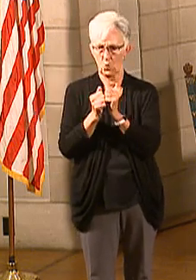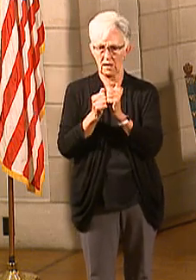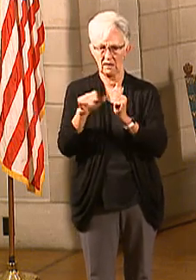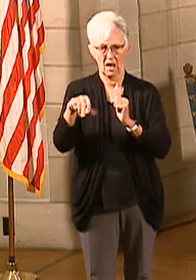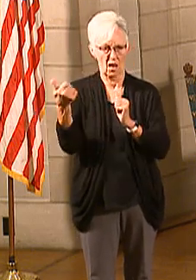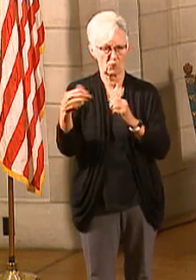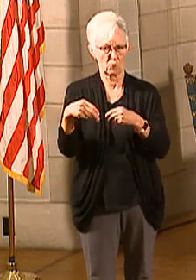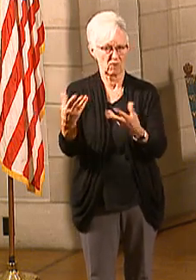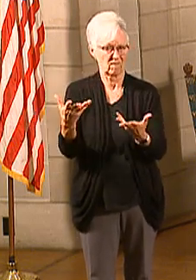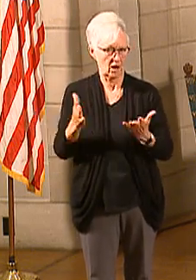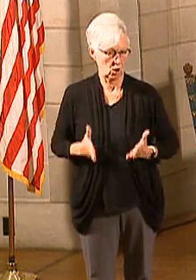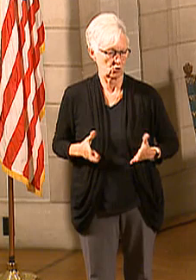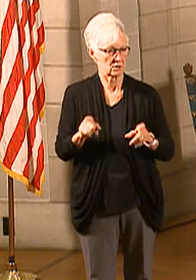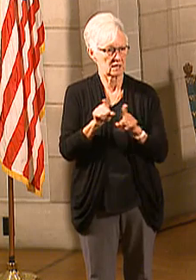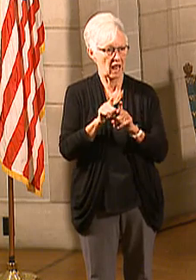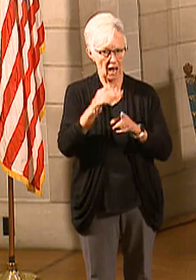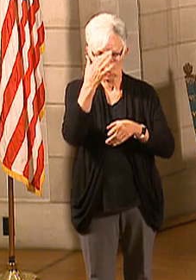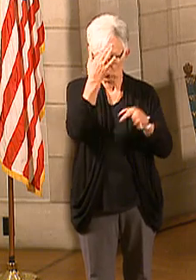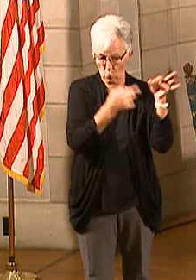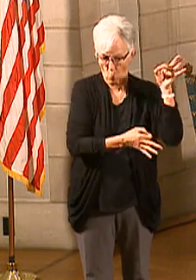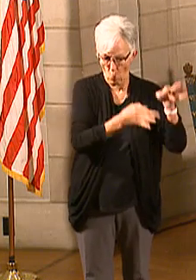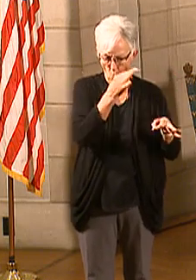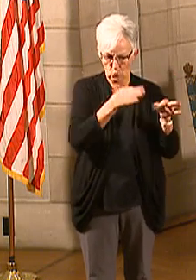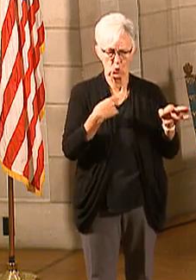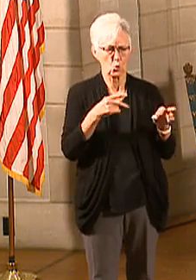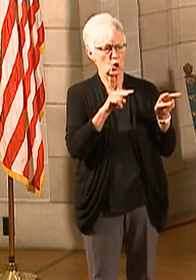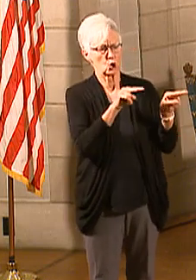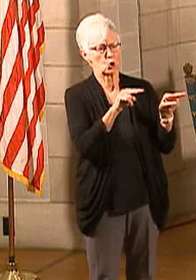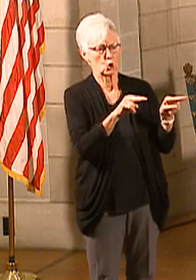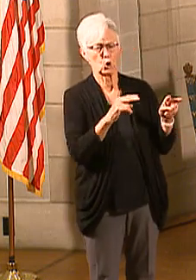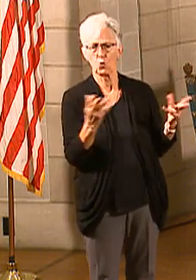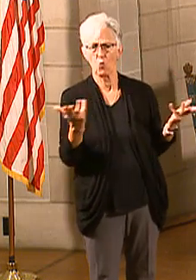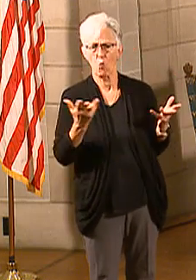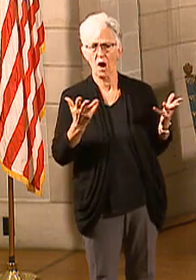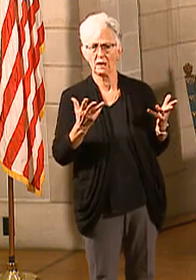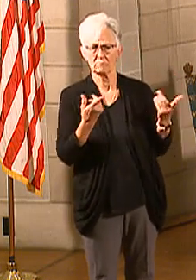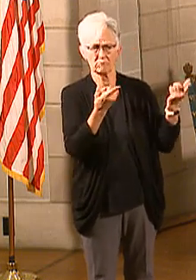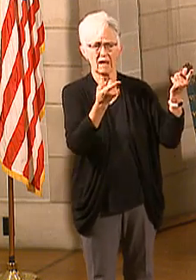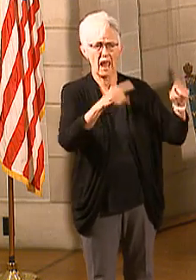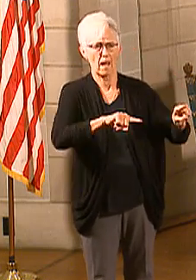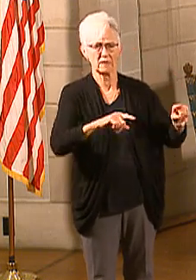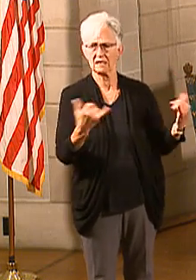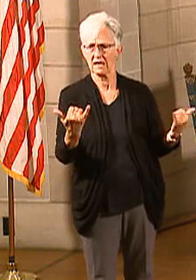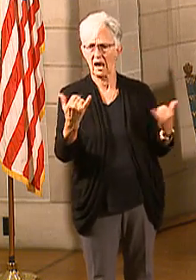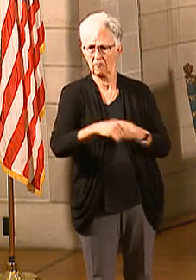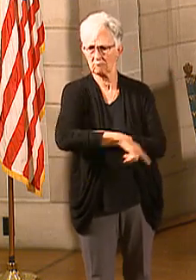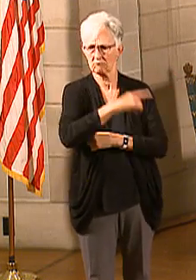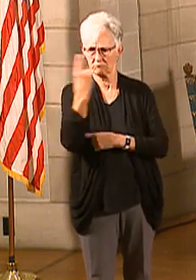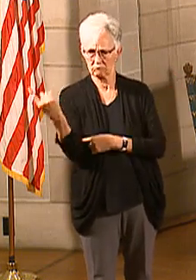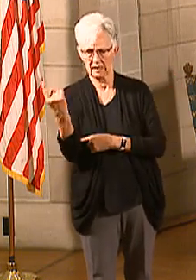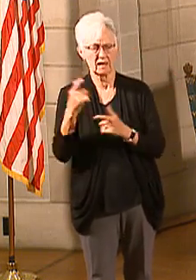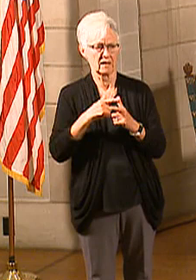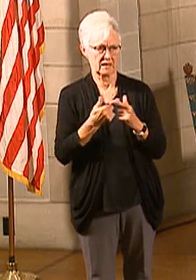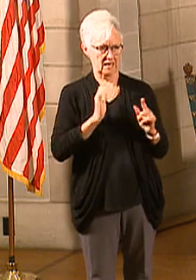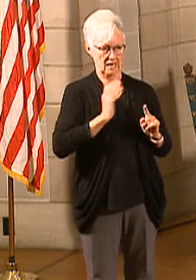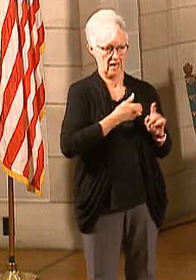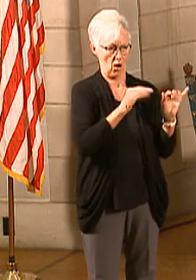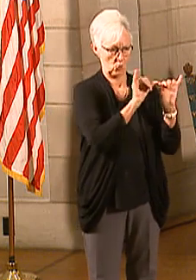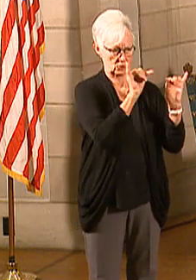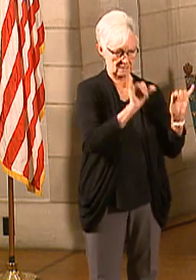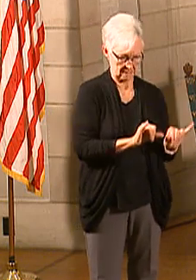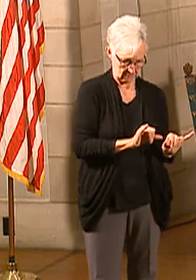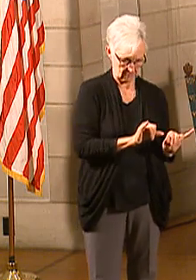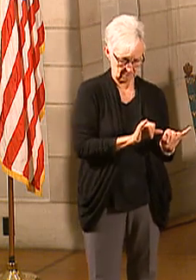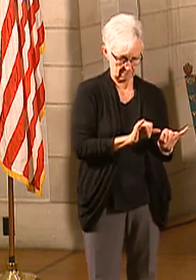to look at trends and see what families and young people are experiencing, and then designing our system, which includes